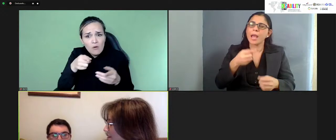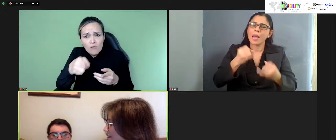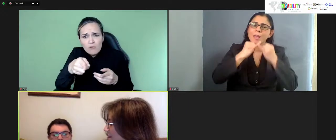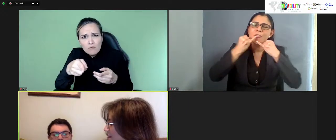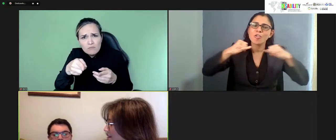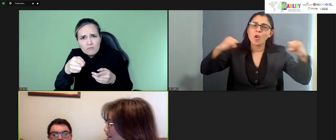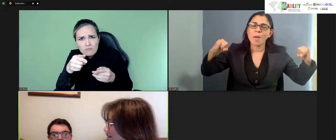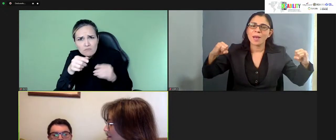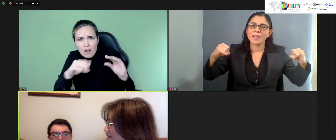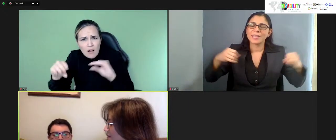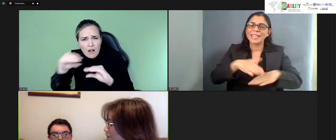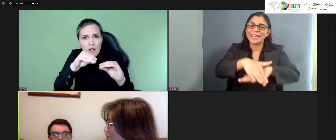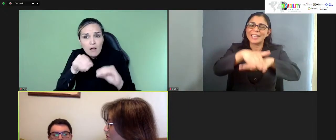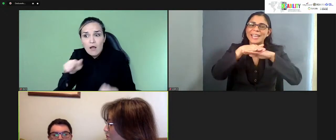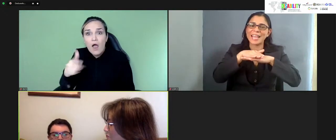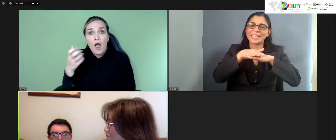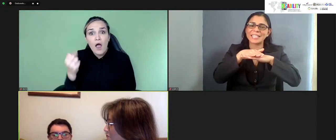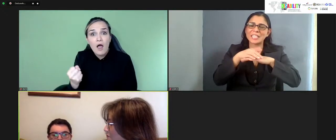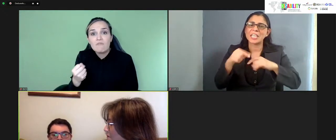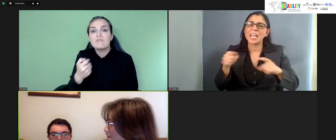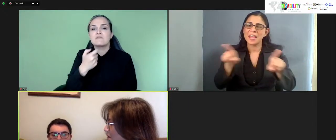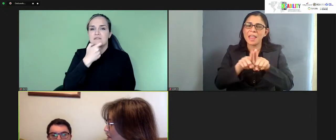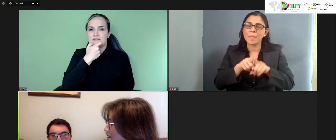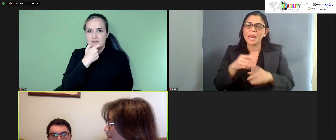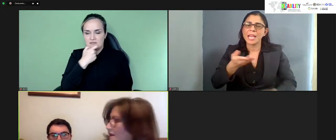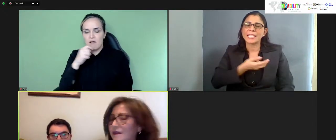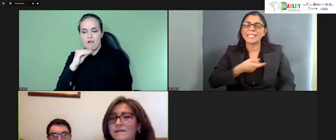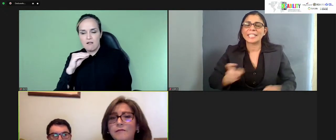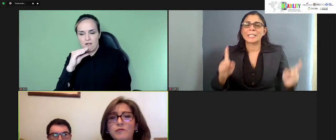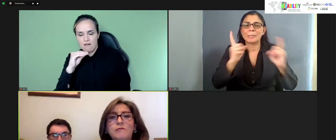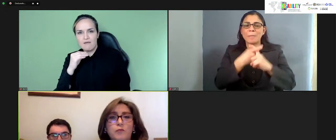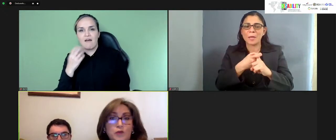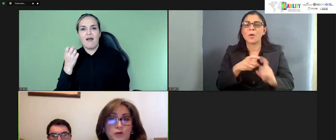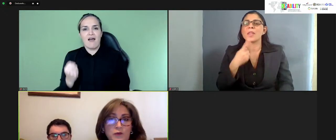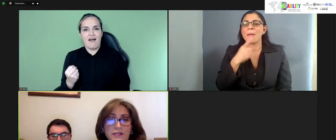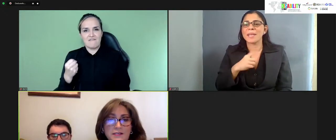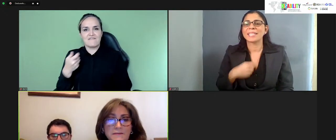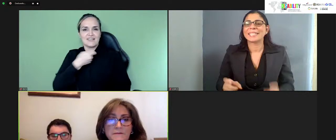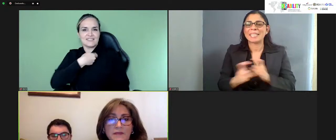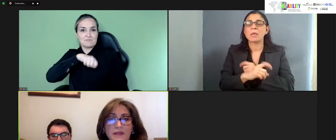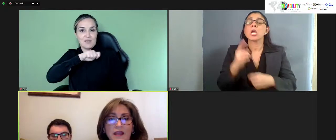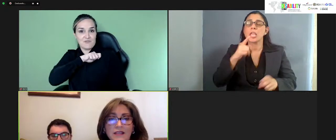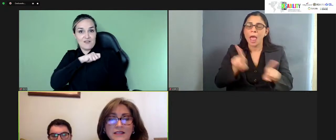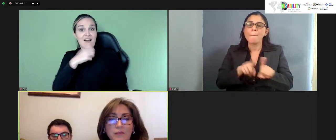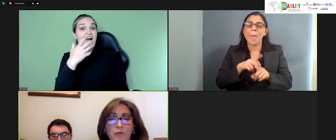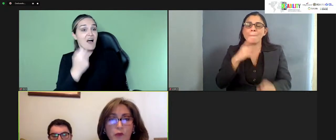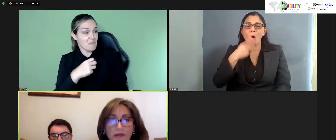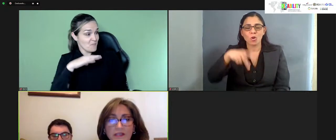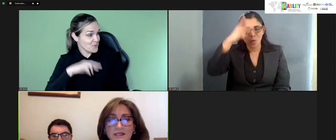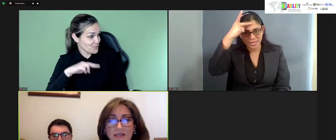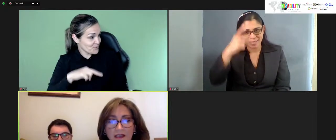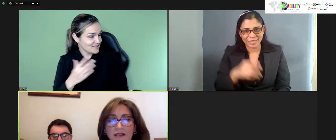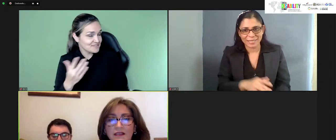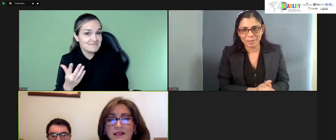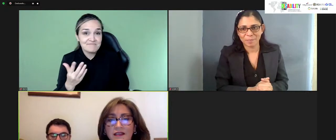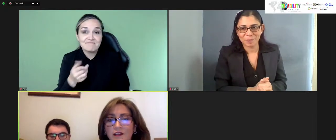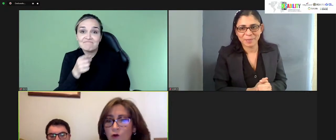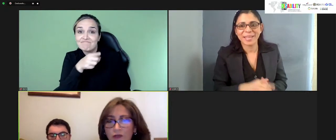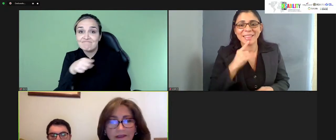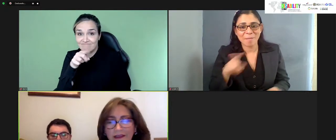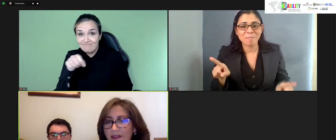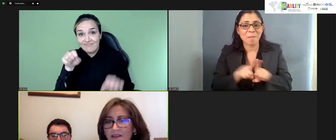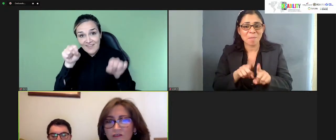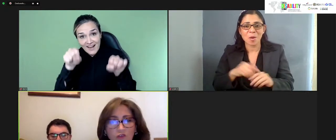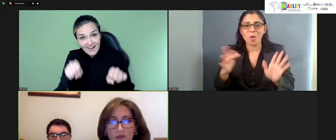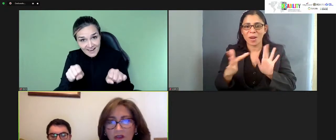we are transmitting our talk we have english and spanish and also portuguese so